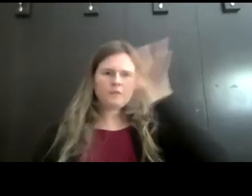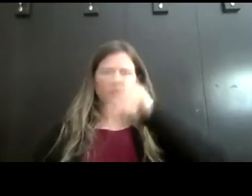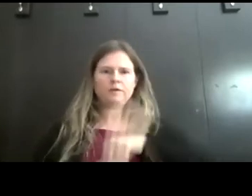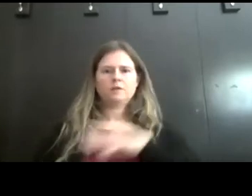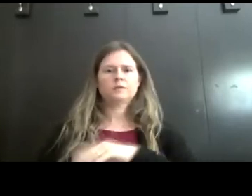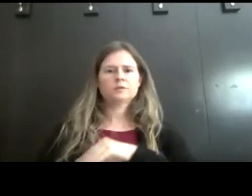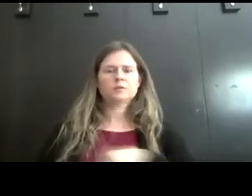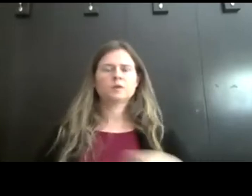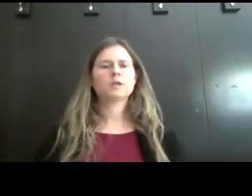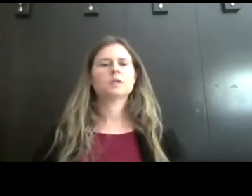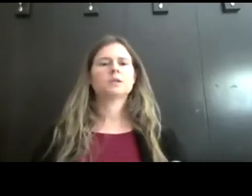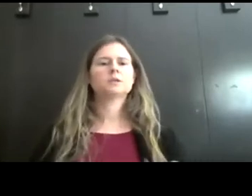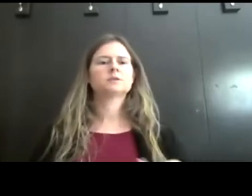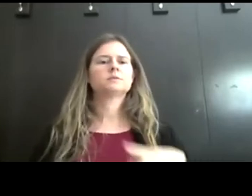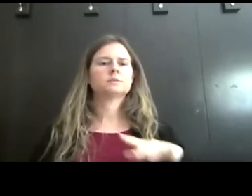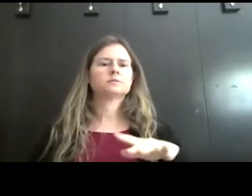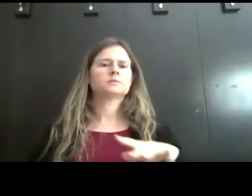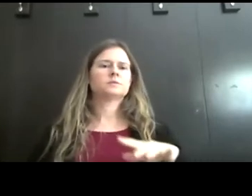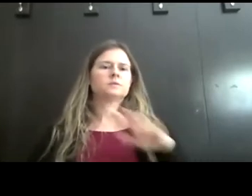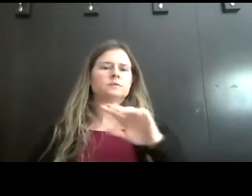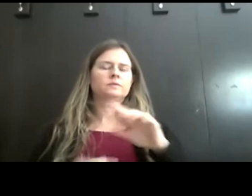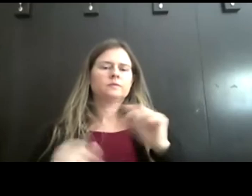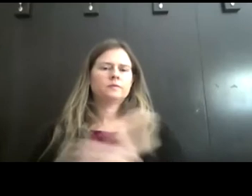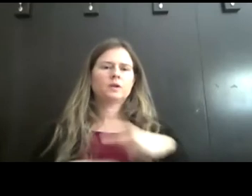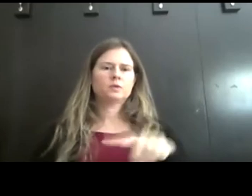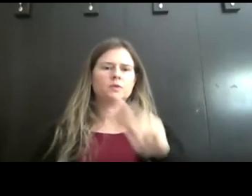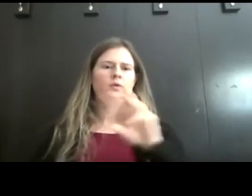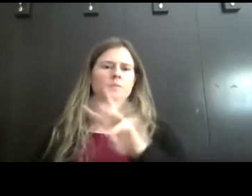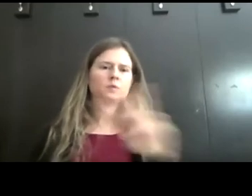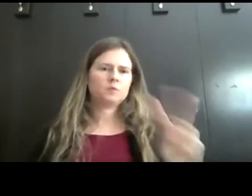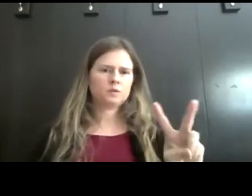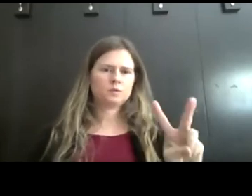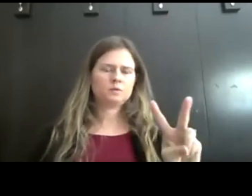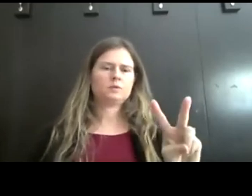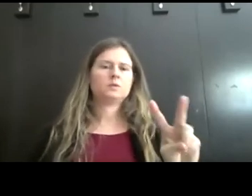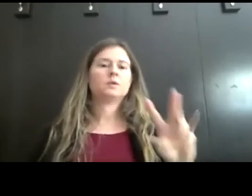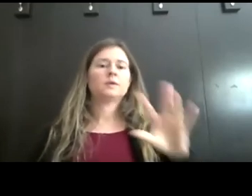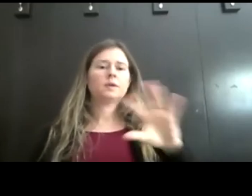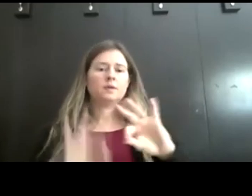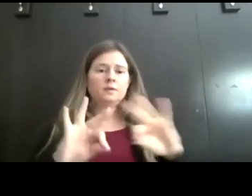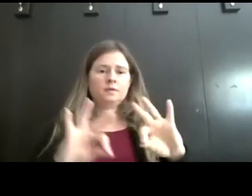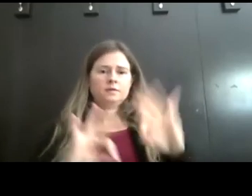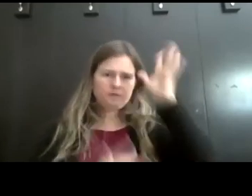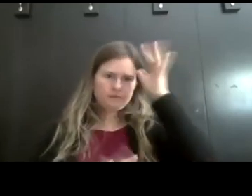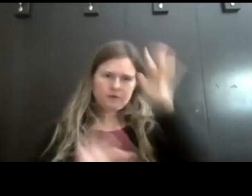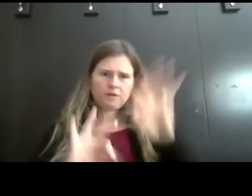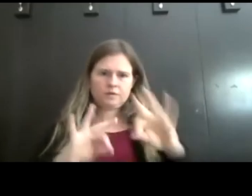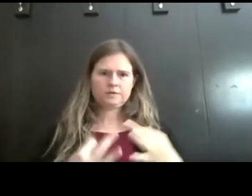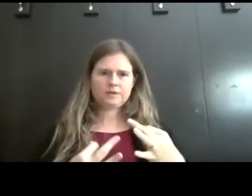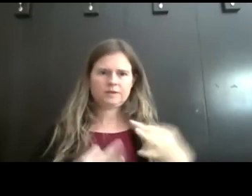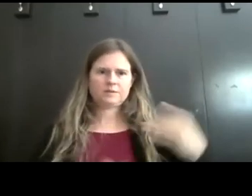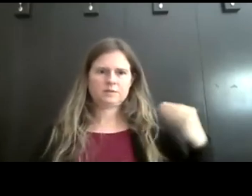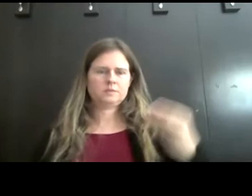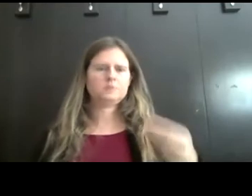in Saipan and Okinawa. It's my father's side that I get my Chumash and Tataviam ancestry. This is